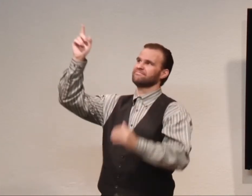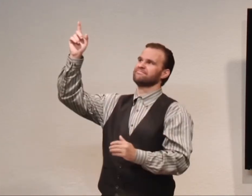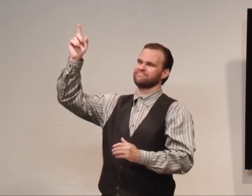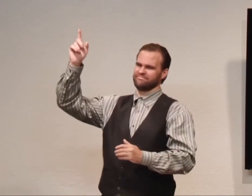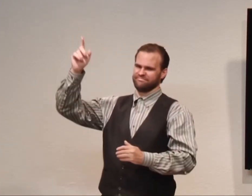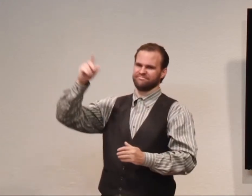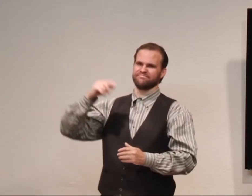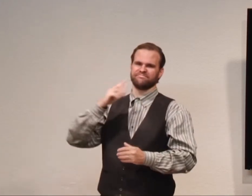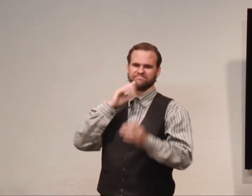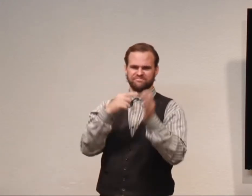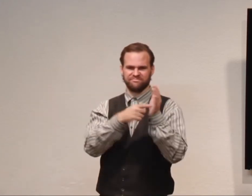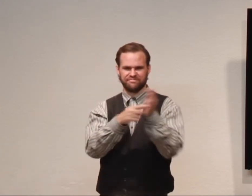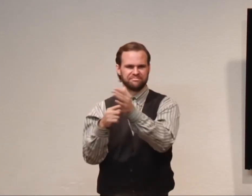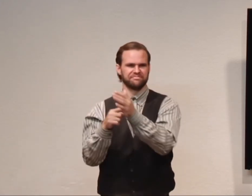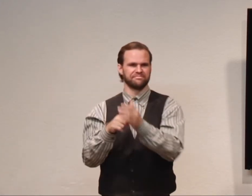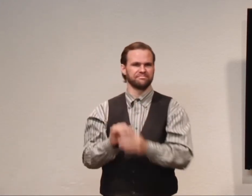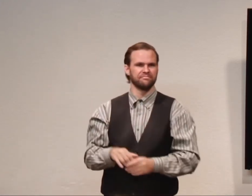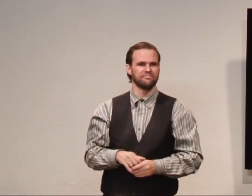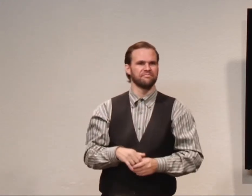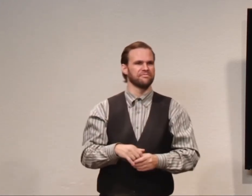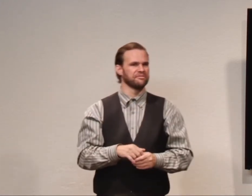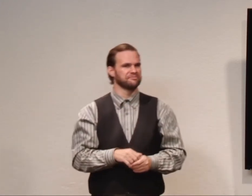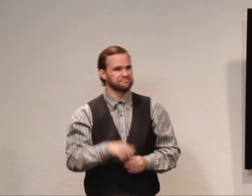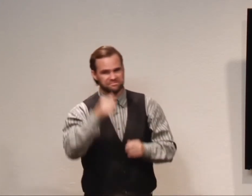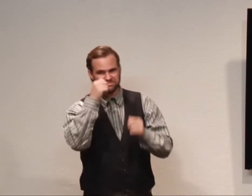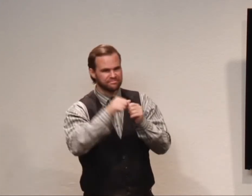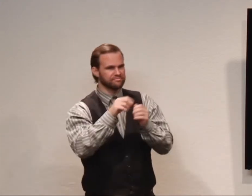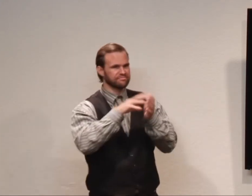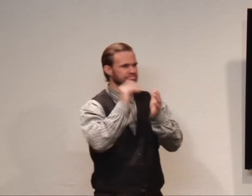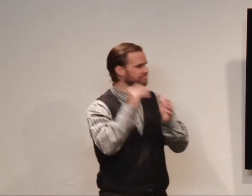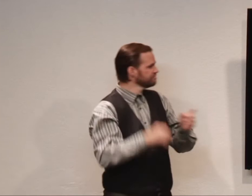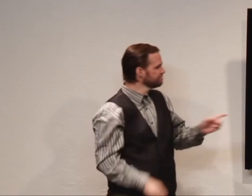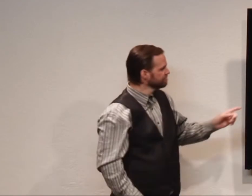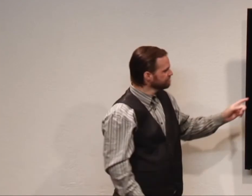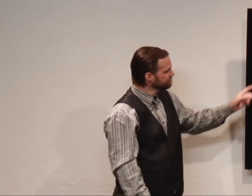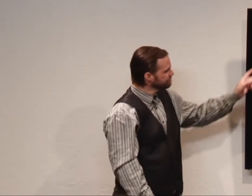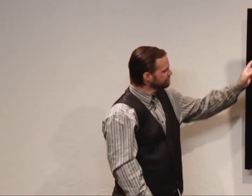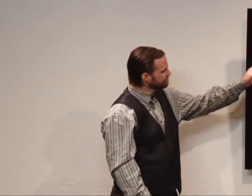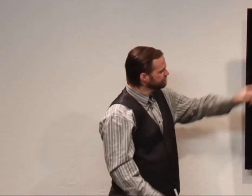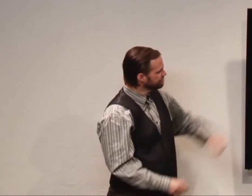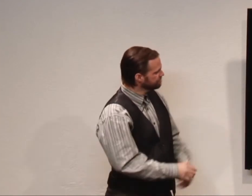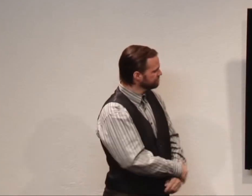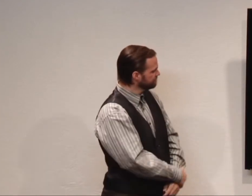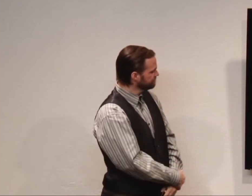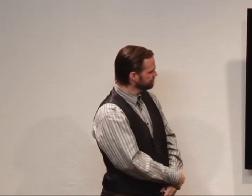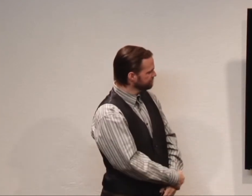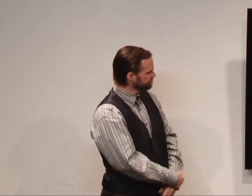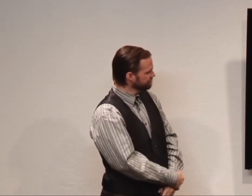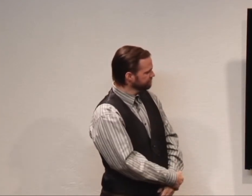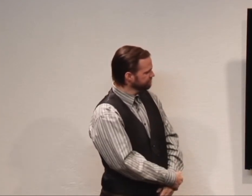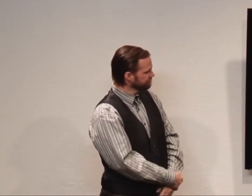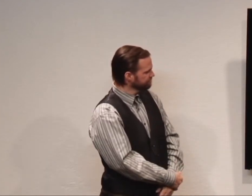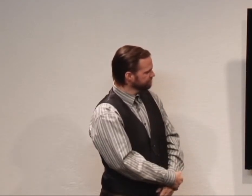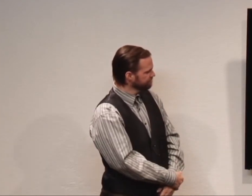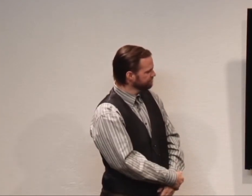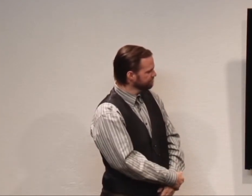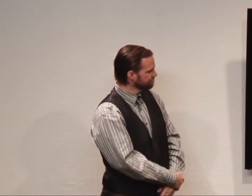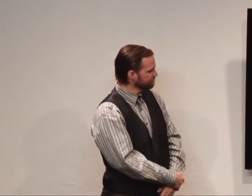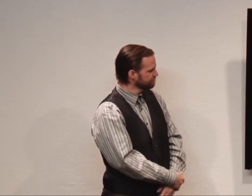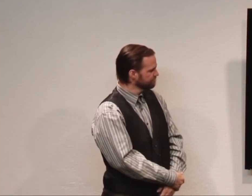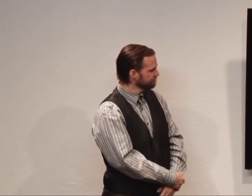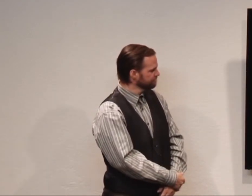And we consider how the tabernacle is just a foreshadowing of what will come. So we're going to go ahead and take a look at this.